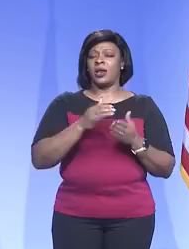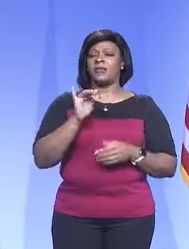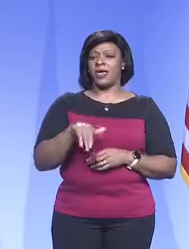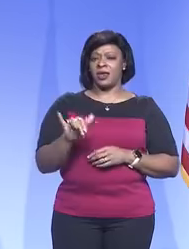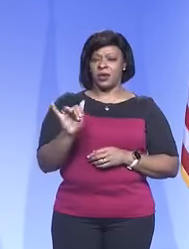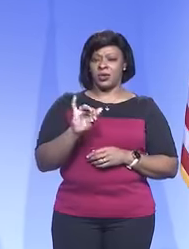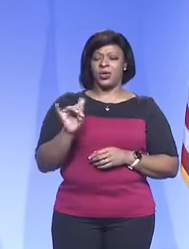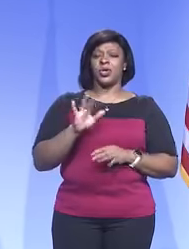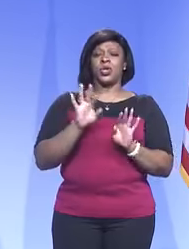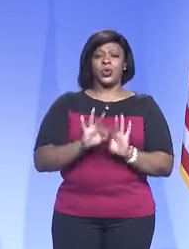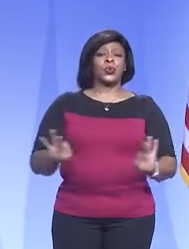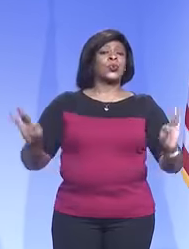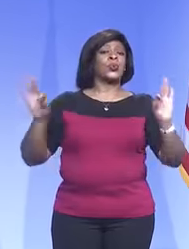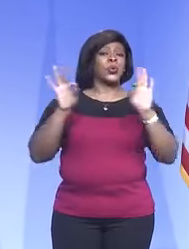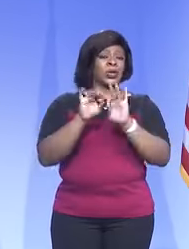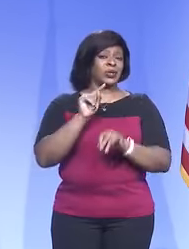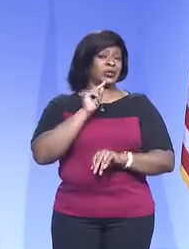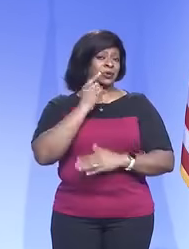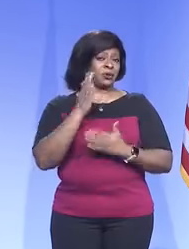too, and the critical part,